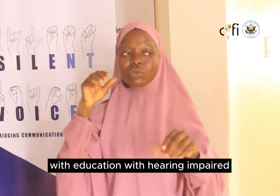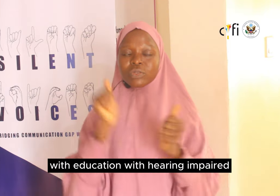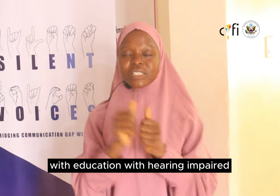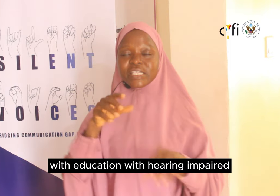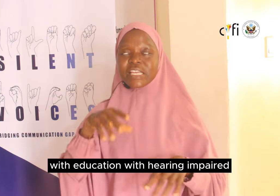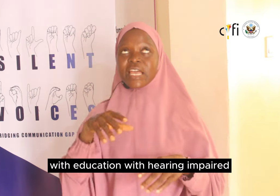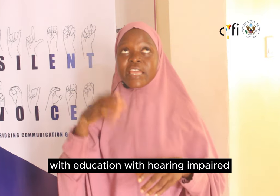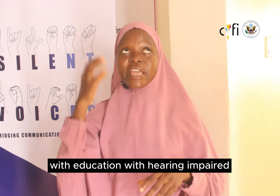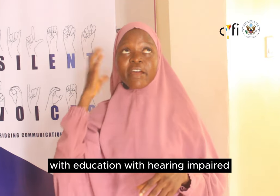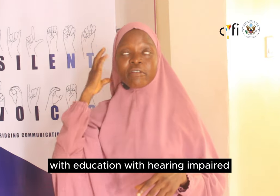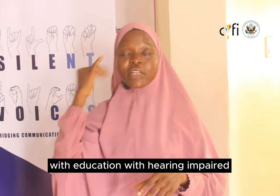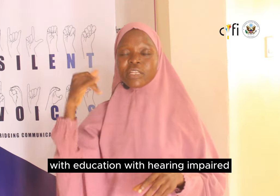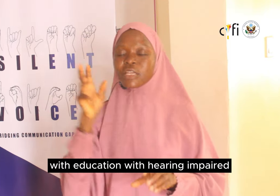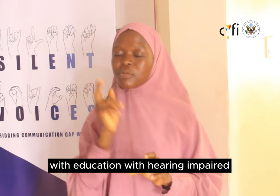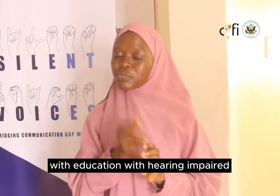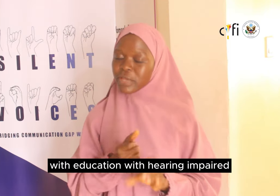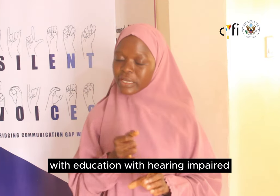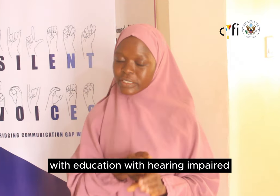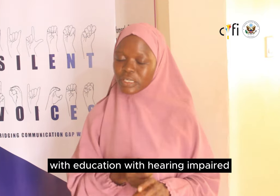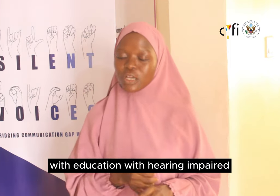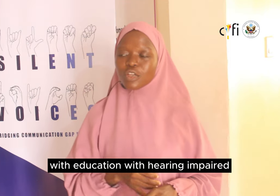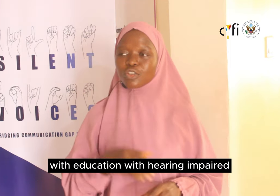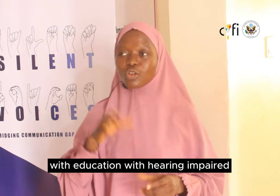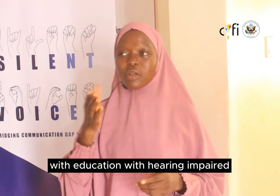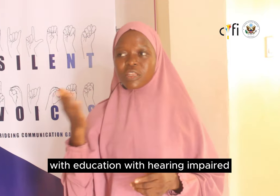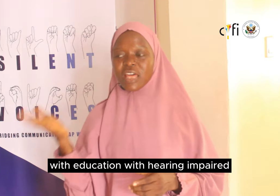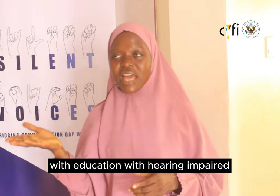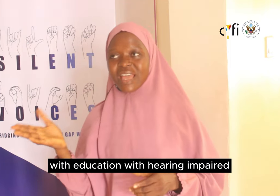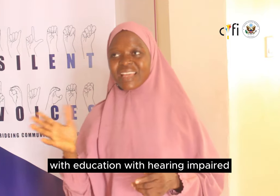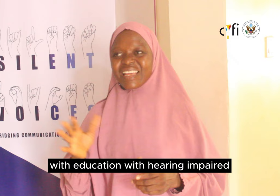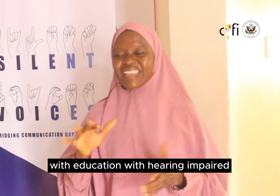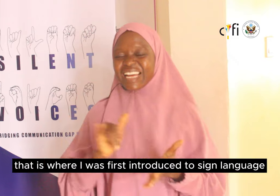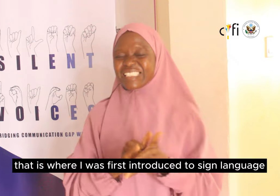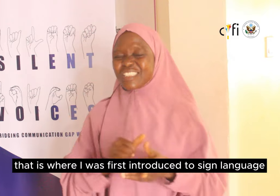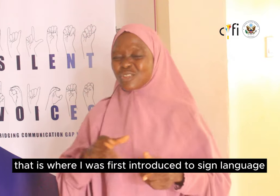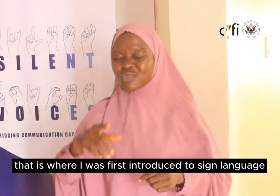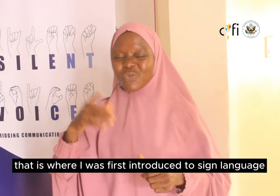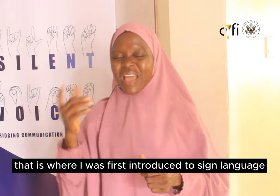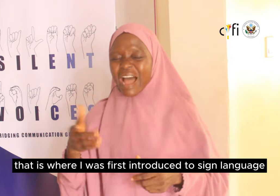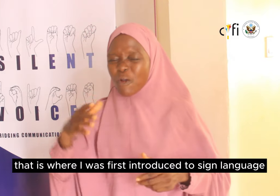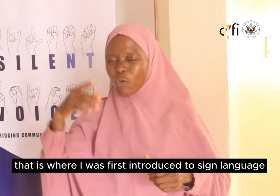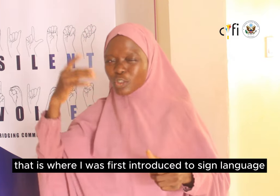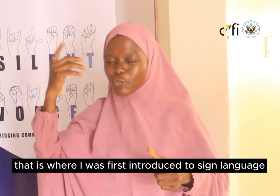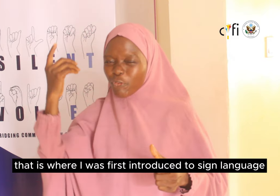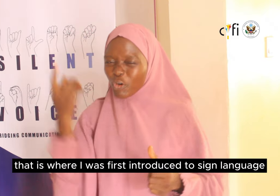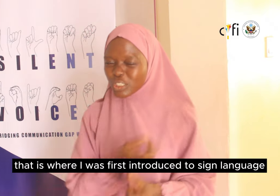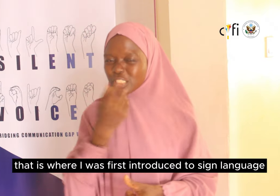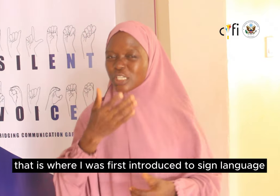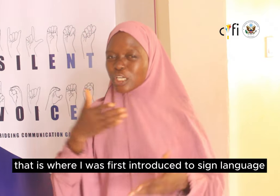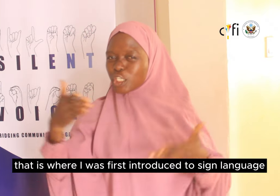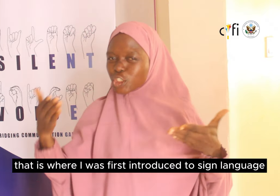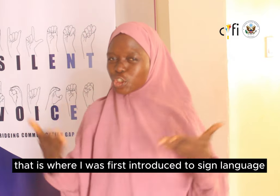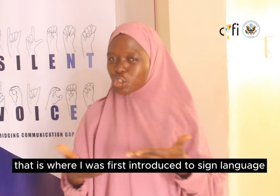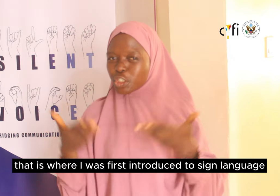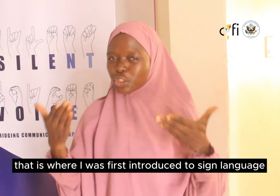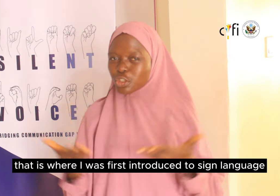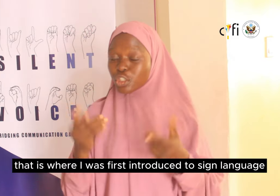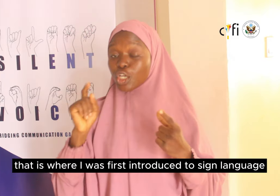with hearing impaired. So there, that is where I was first introduced